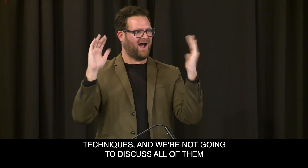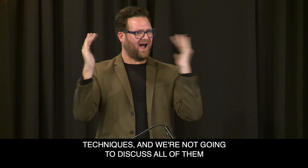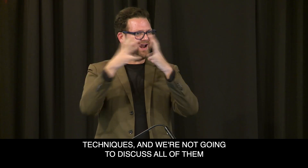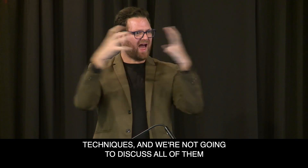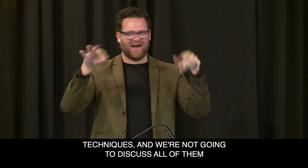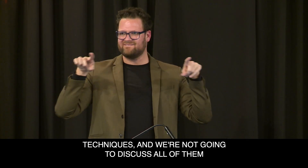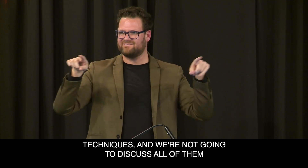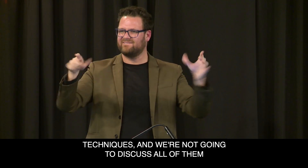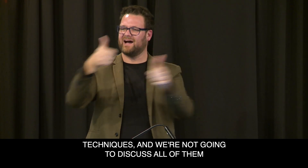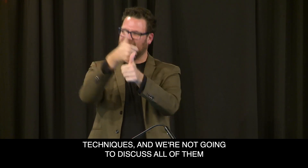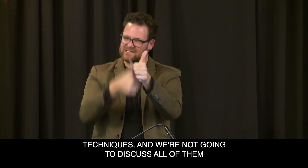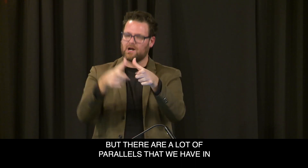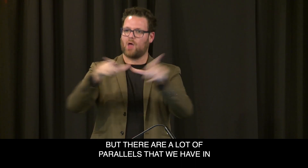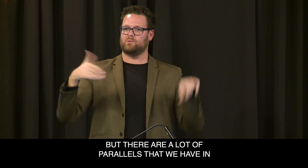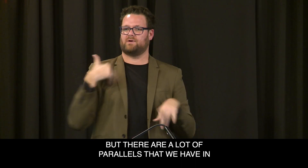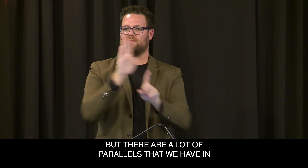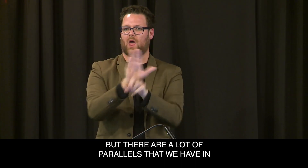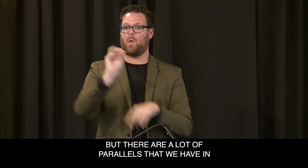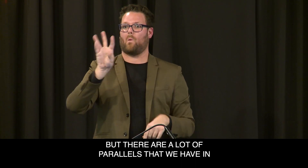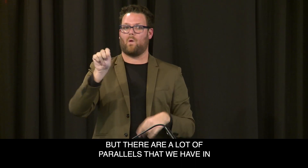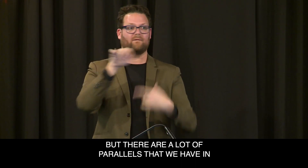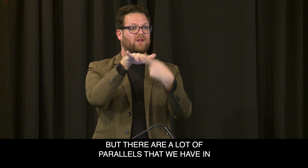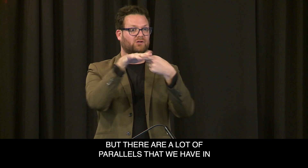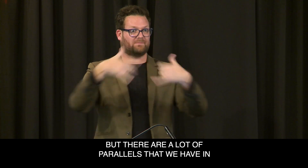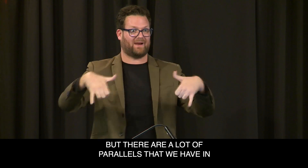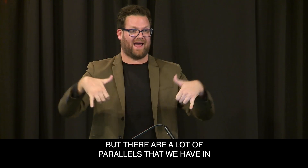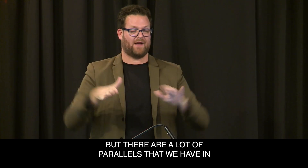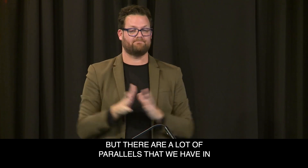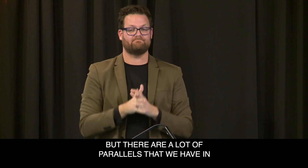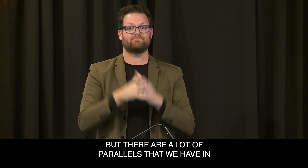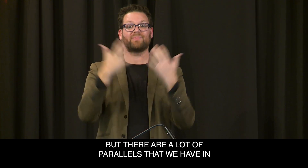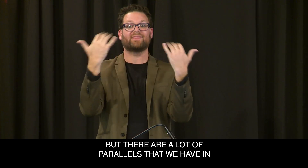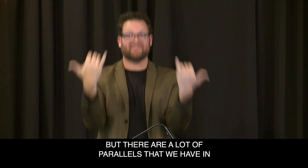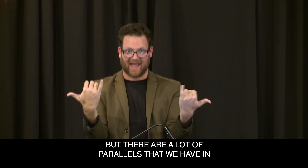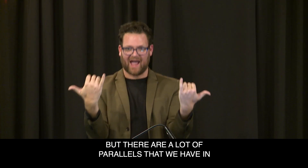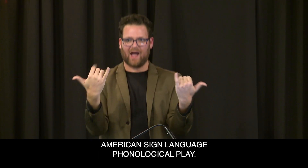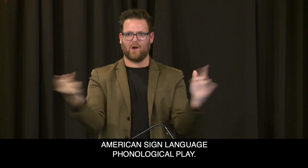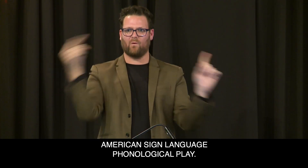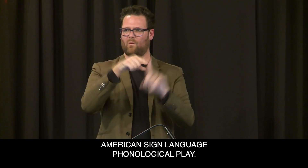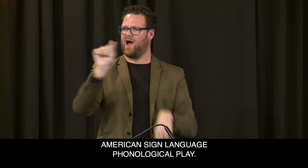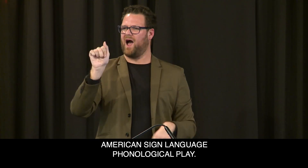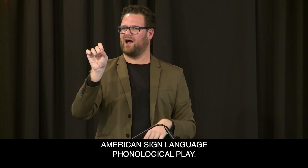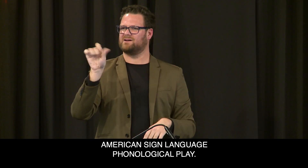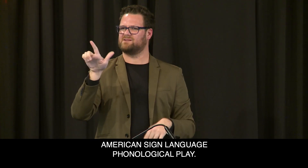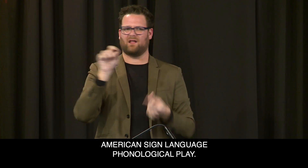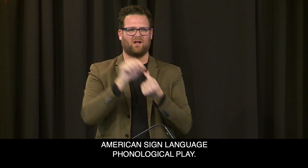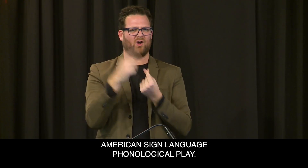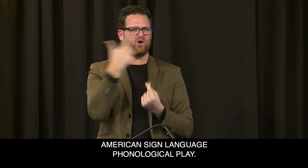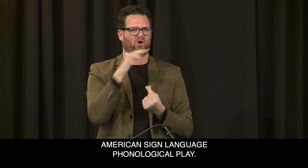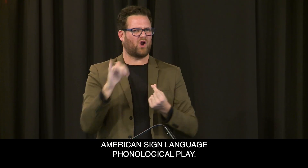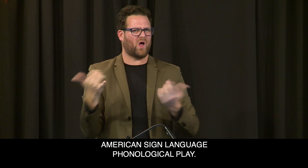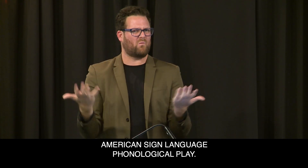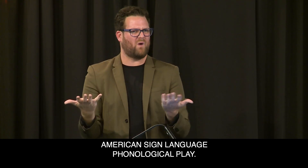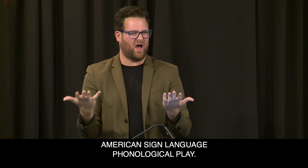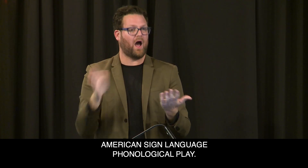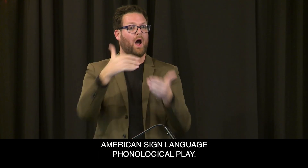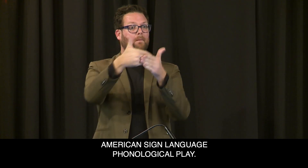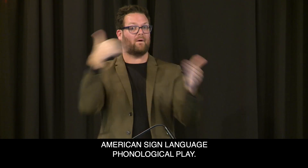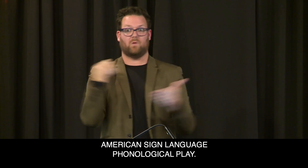not going to discuss all of them, but there are a lot of parallels that we have in American Sign Language phonological play. And